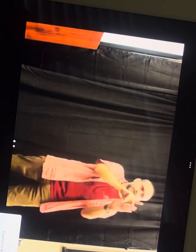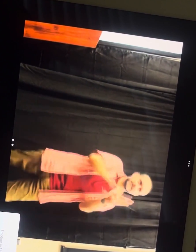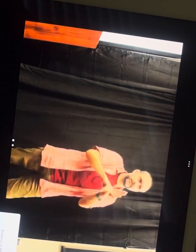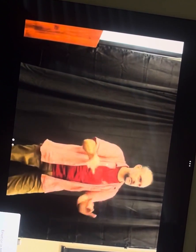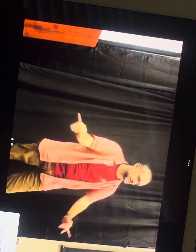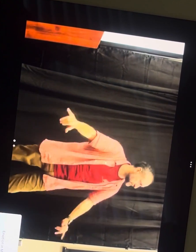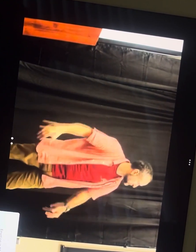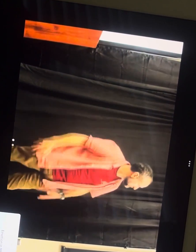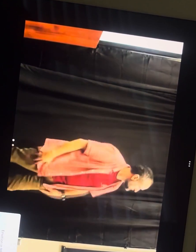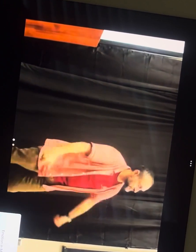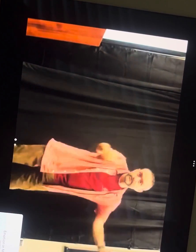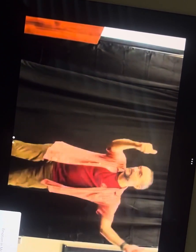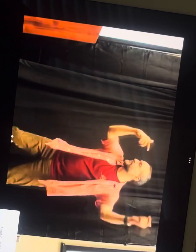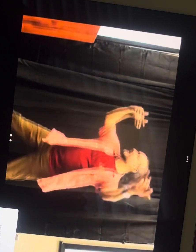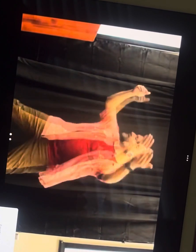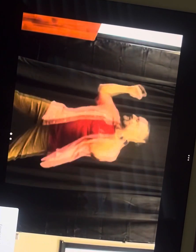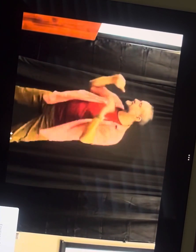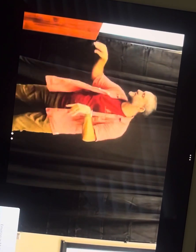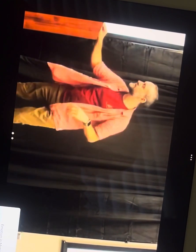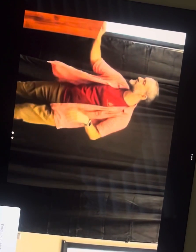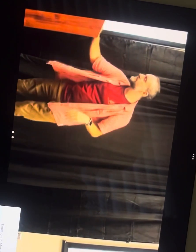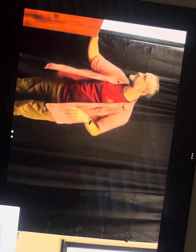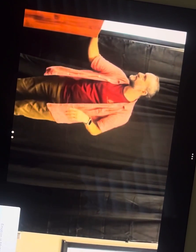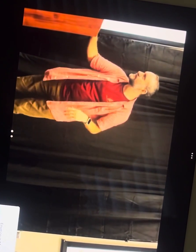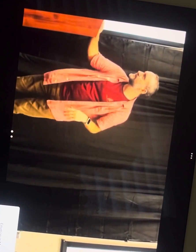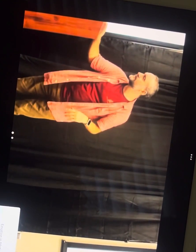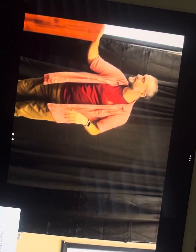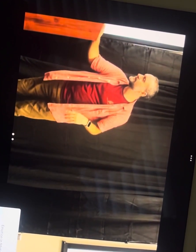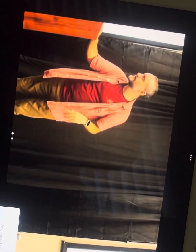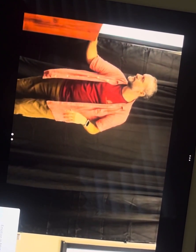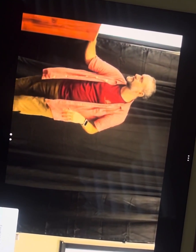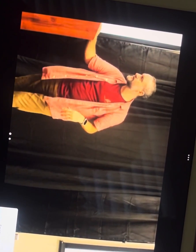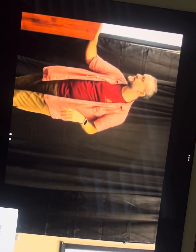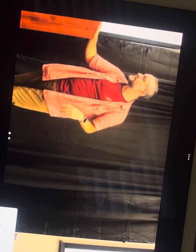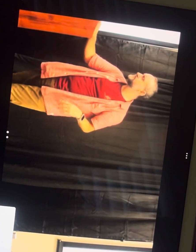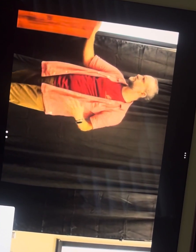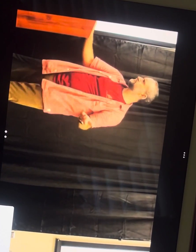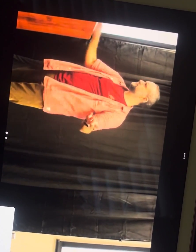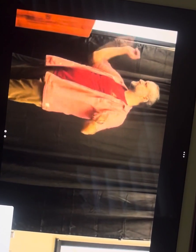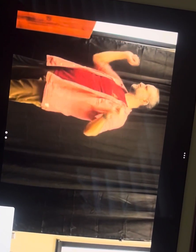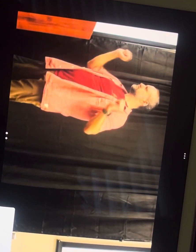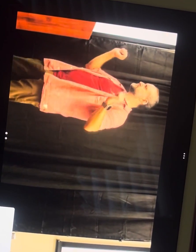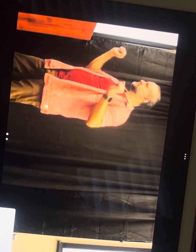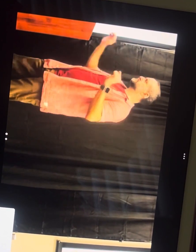So really, it's kind of the same process and the same principle. So let's go ahead on to the next slide.